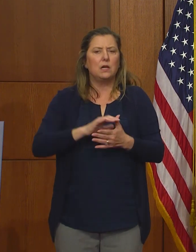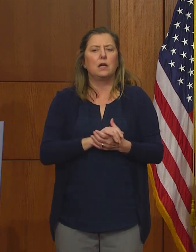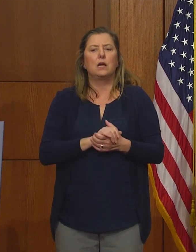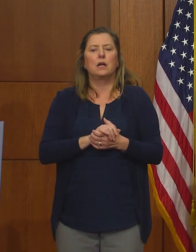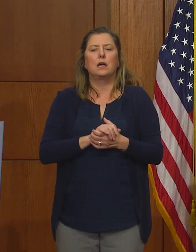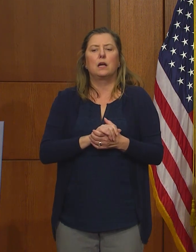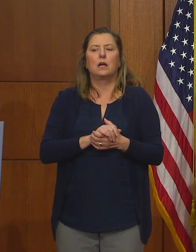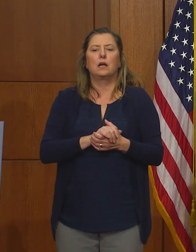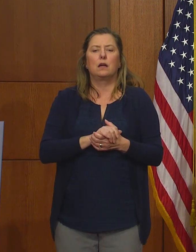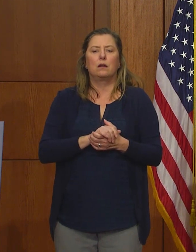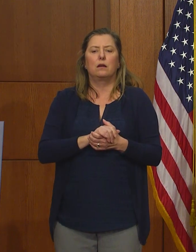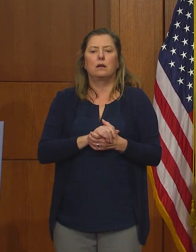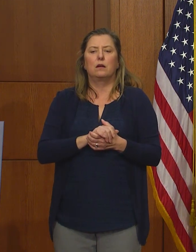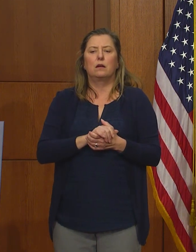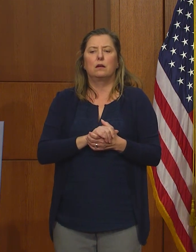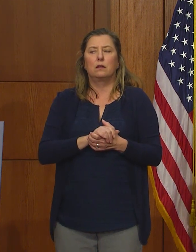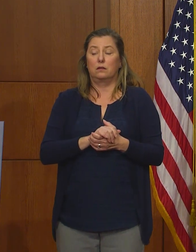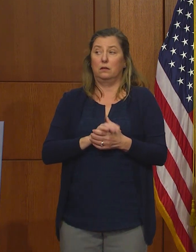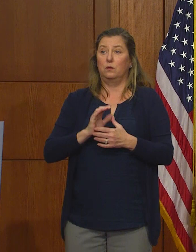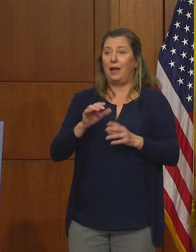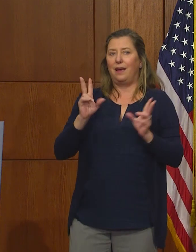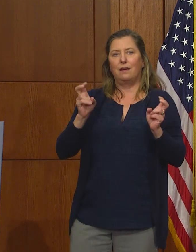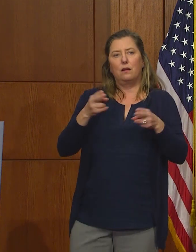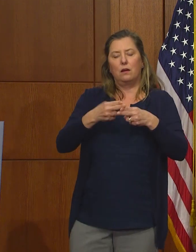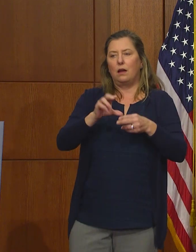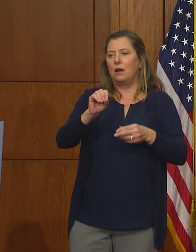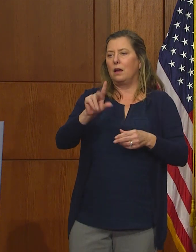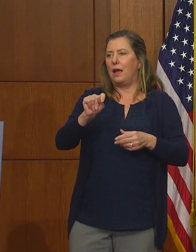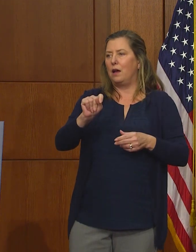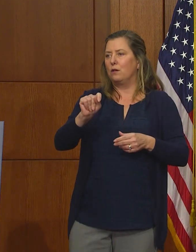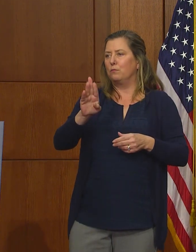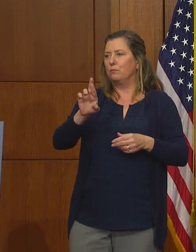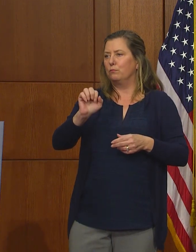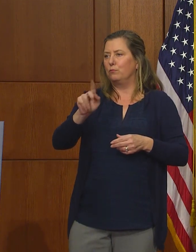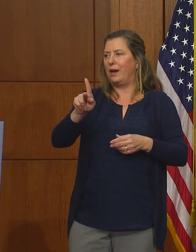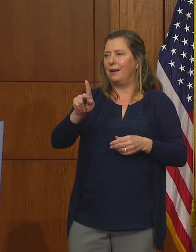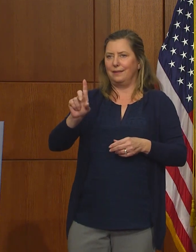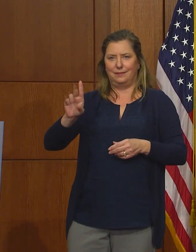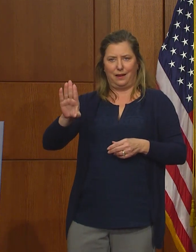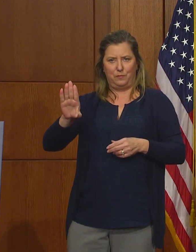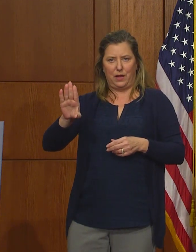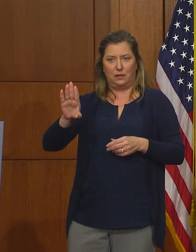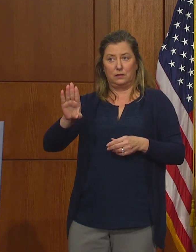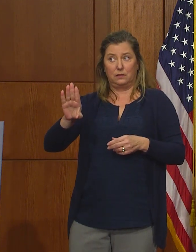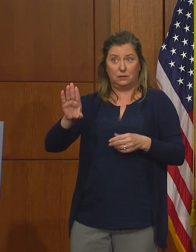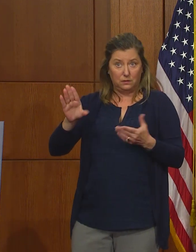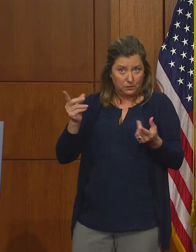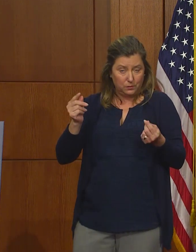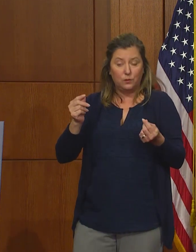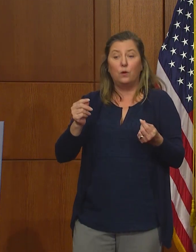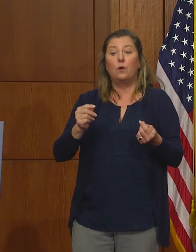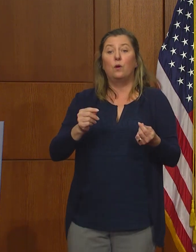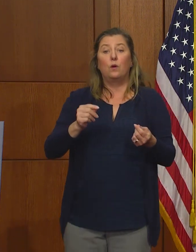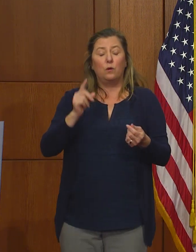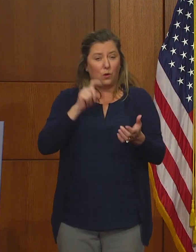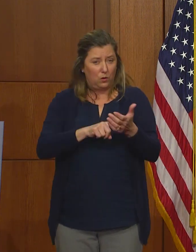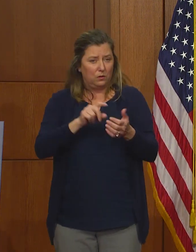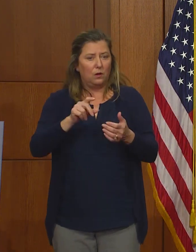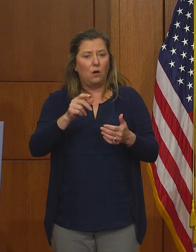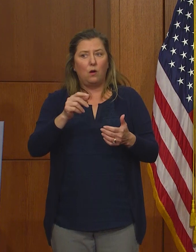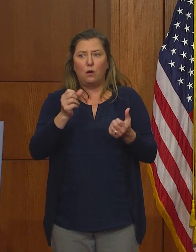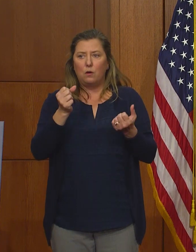that are on our outbreaks database, so how that data comes into us is we count an outbreak,